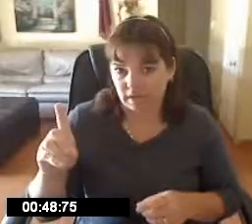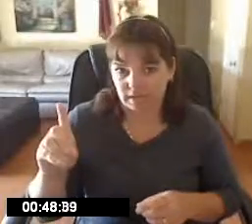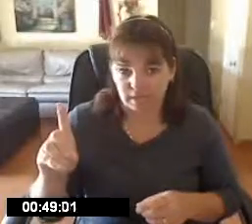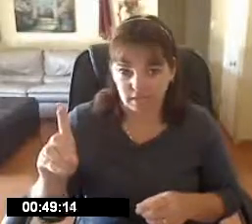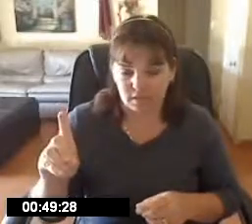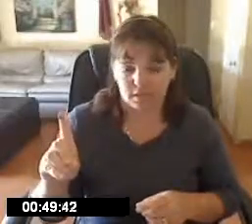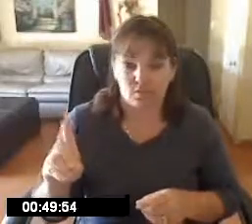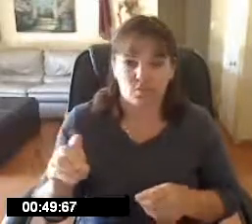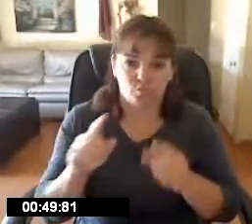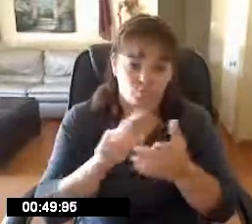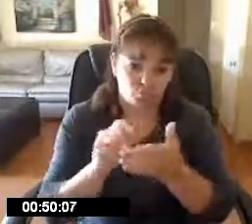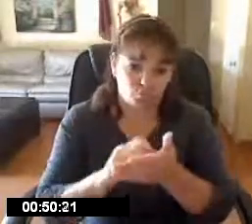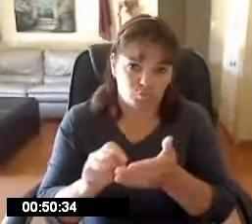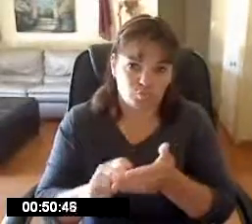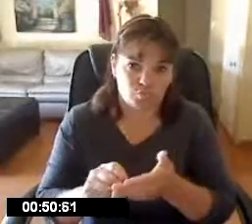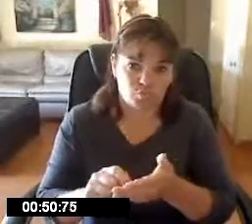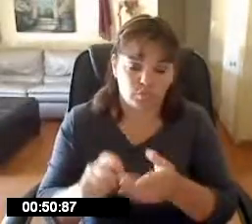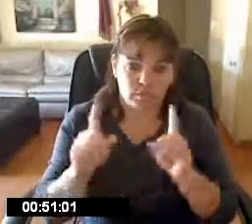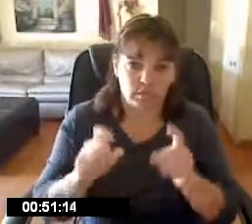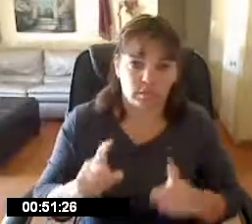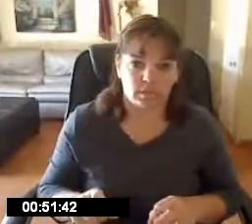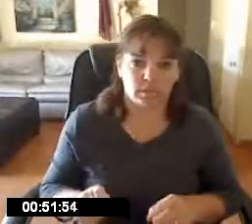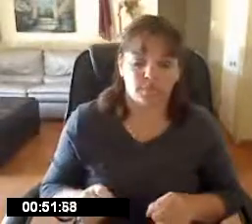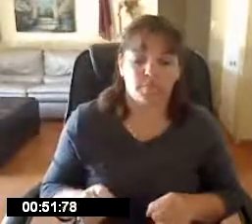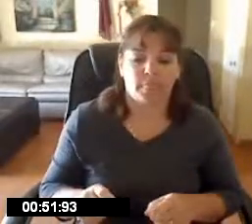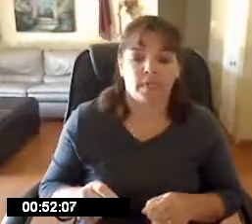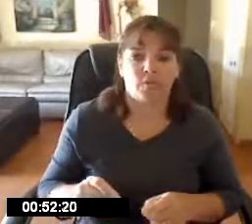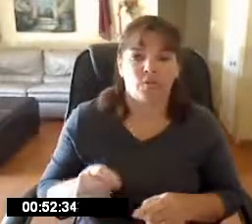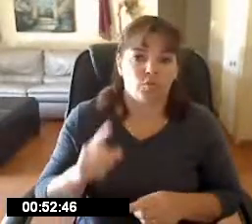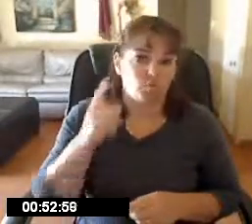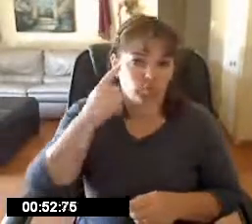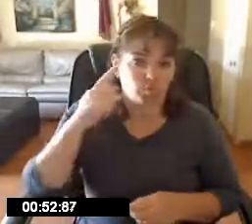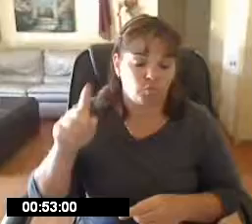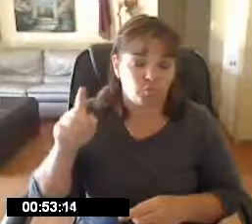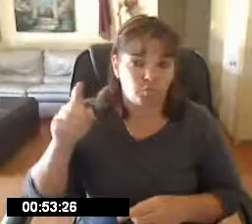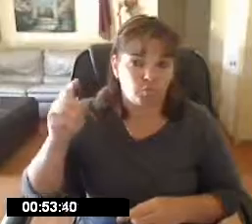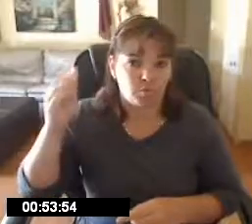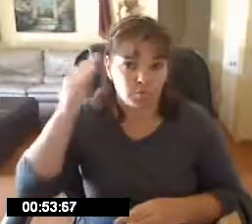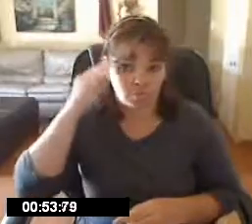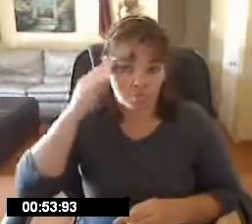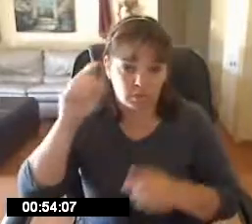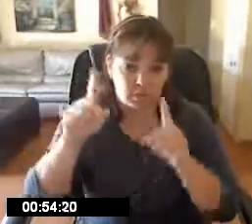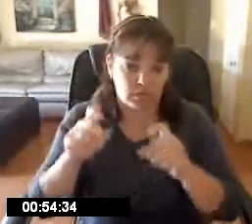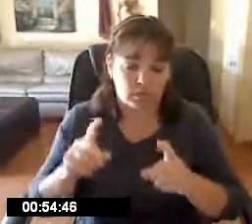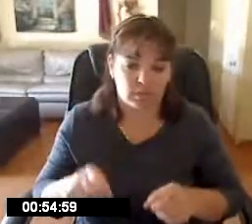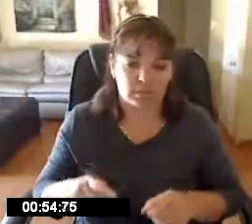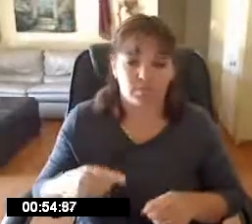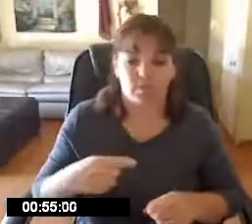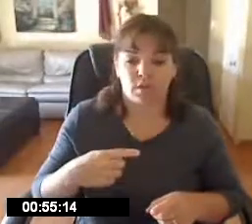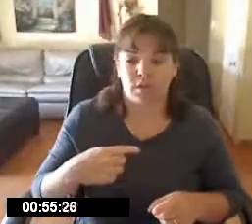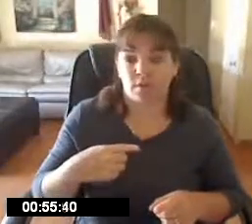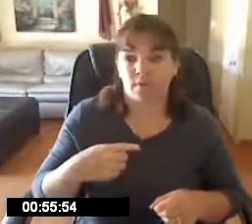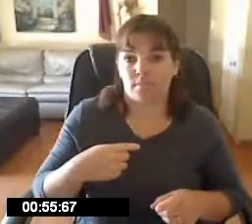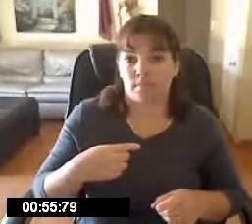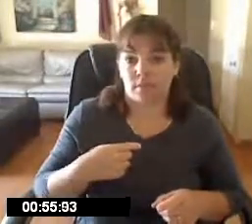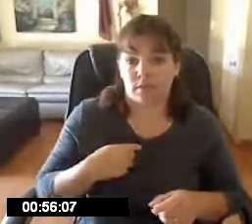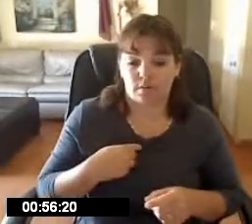of the test. And just to let you know how much information that is, I printed it out myself. Okay, and it